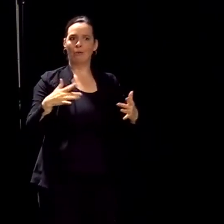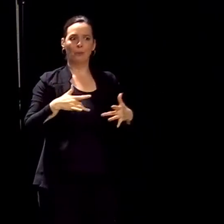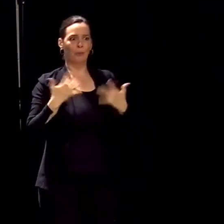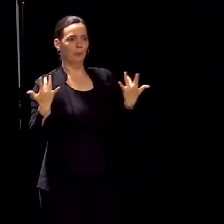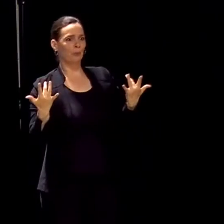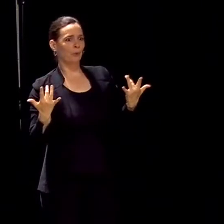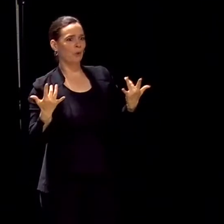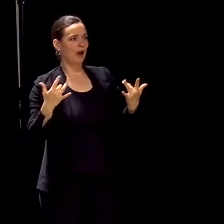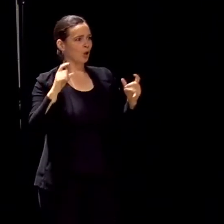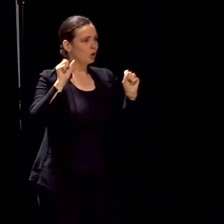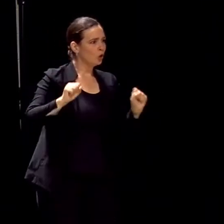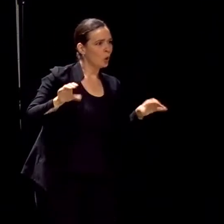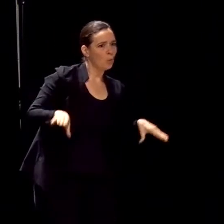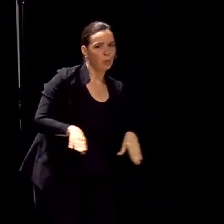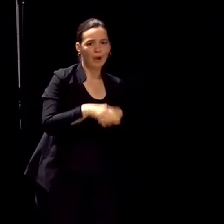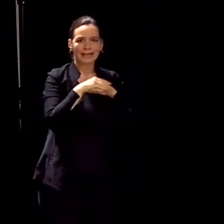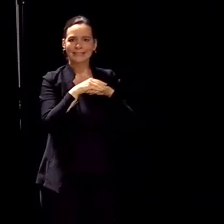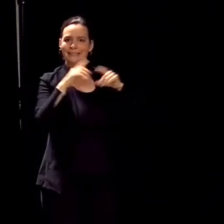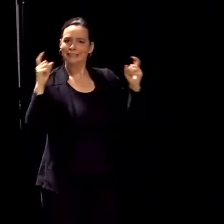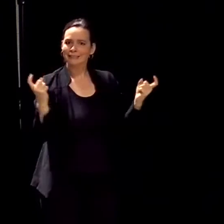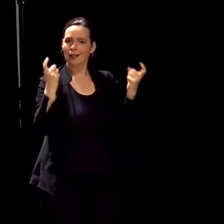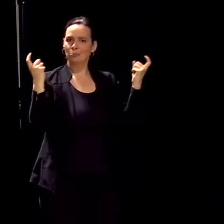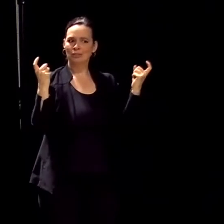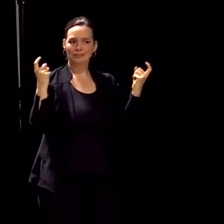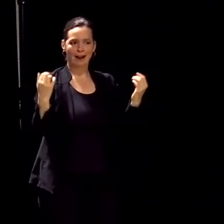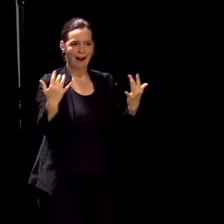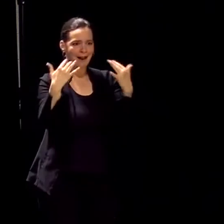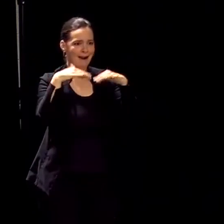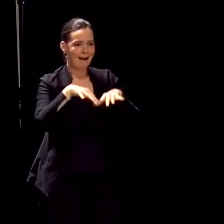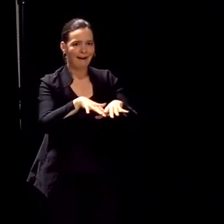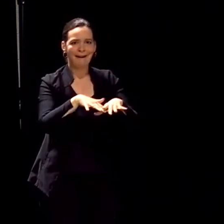way to say yes. I can't say that now.